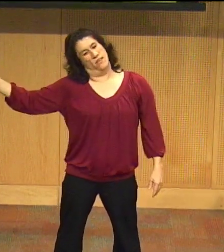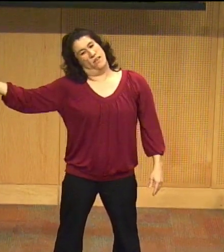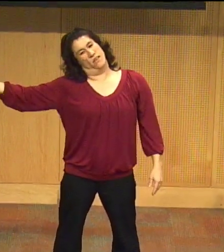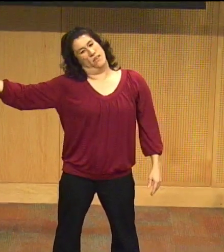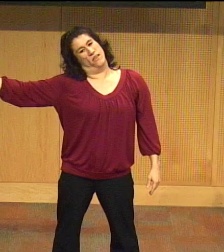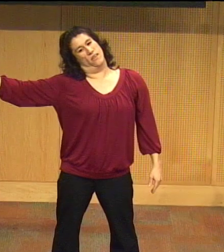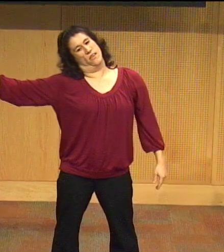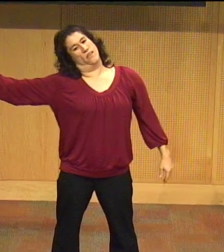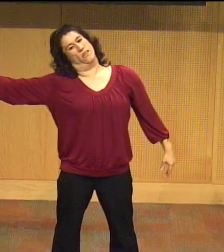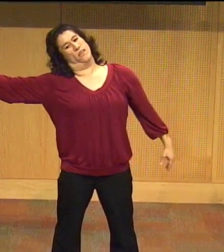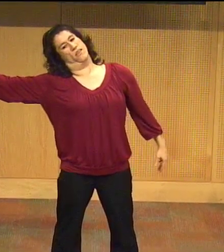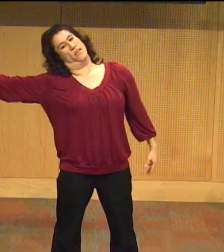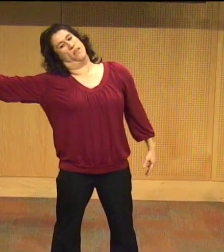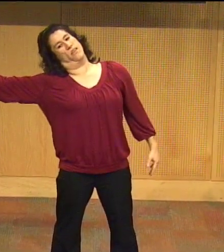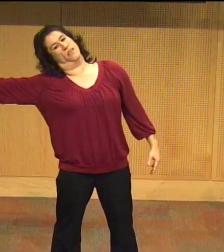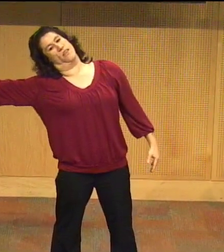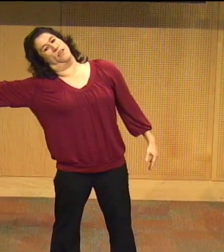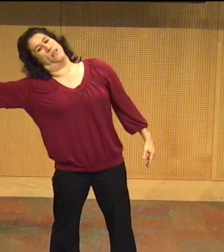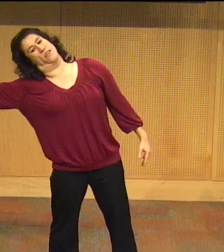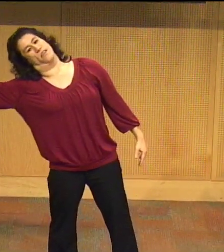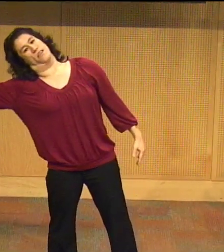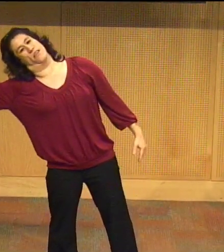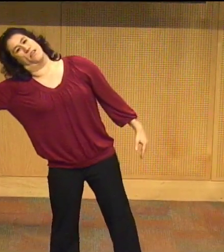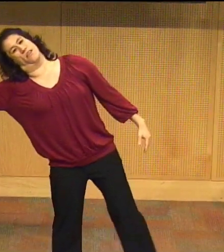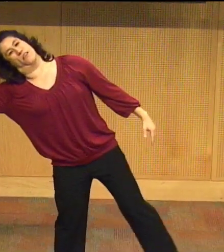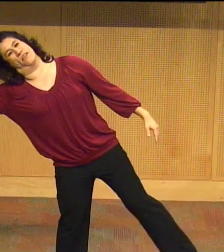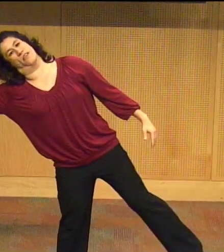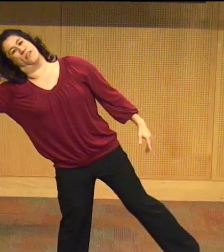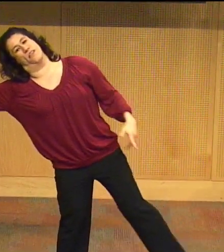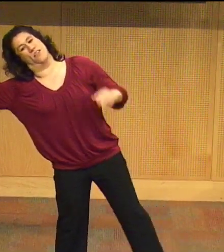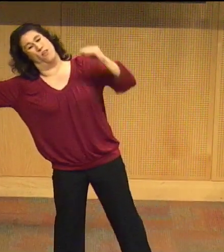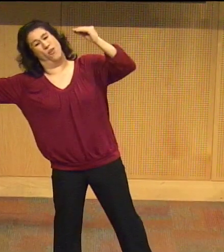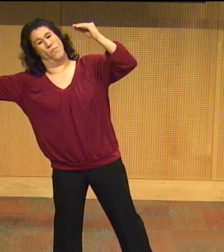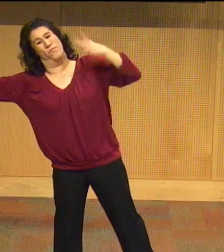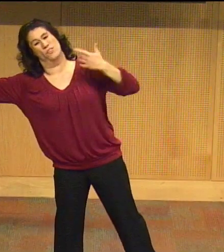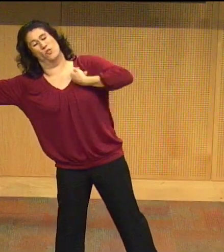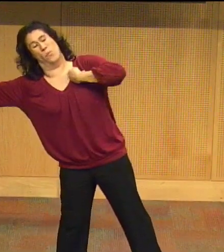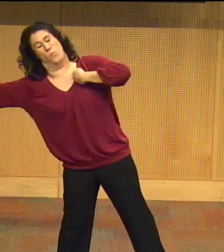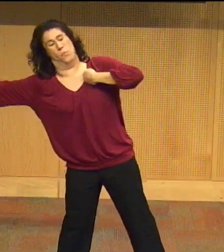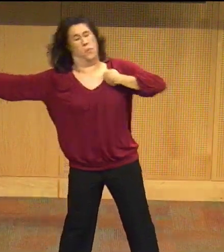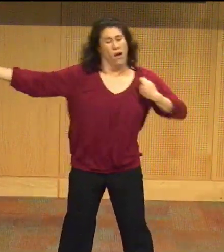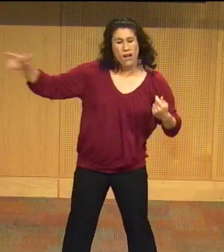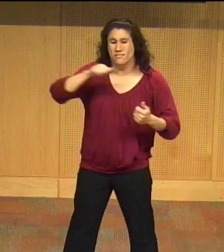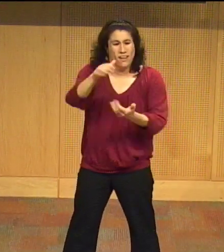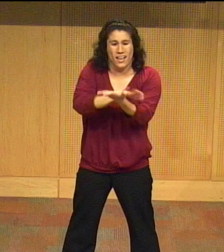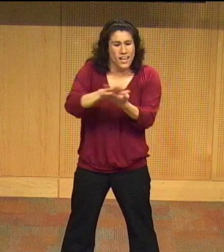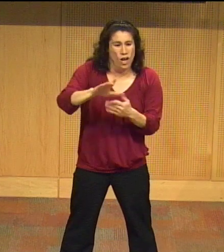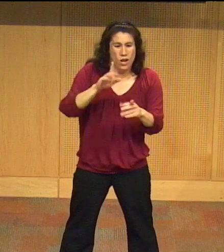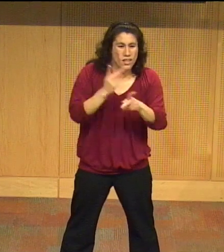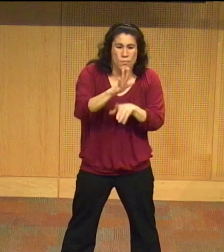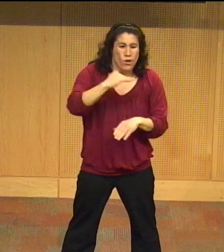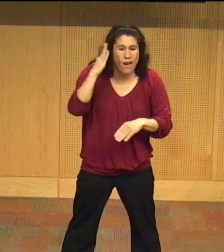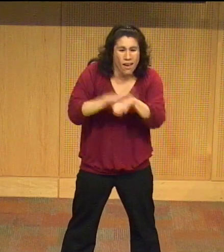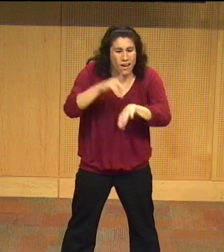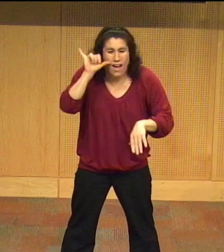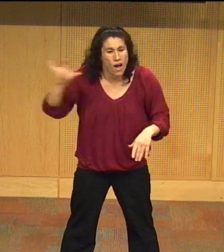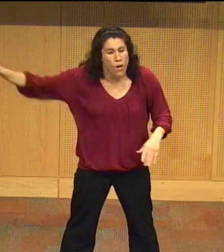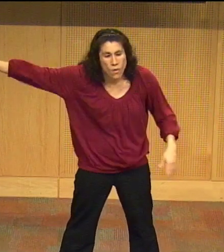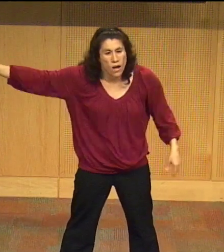short, and I'm reaching into a big cow, trying to reach to the opposite end of the cow, and my arm isn't long enough. I've